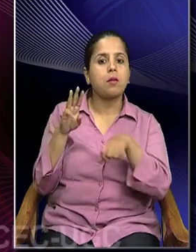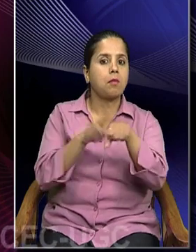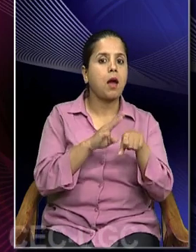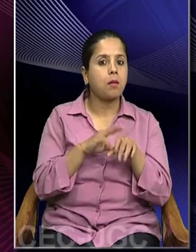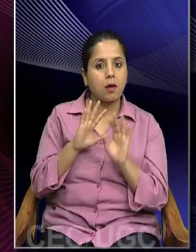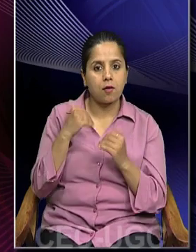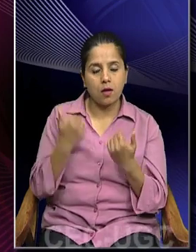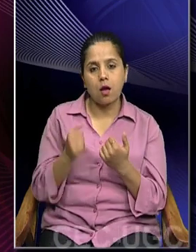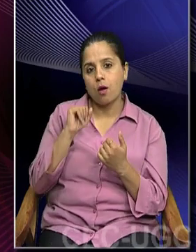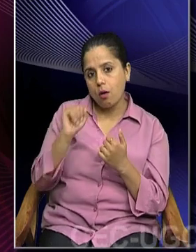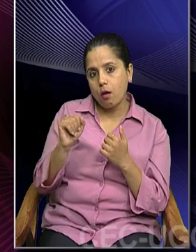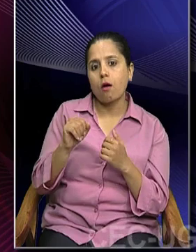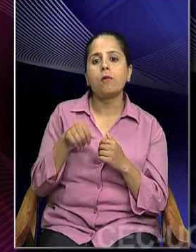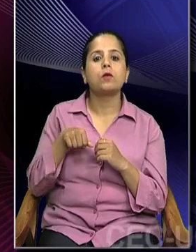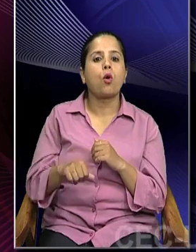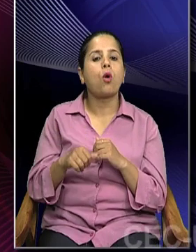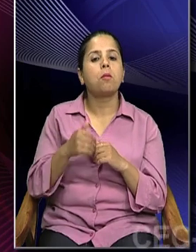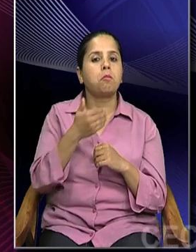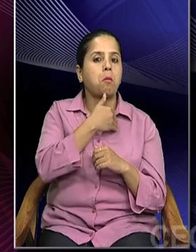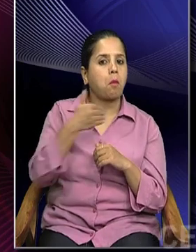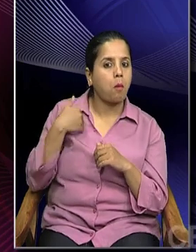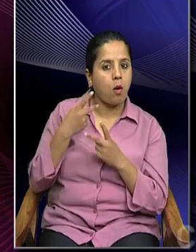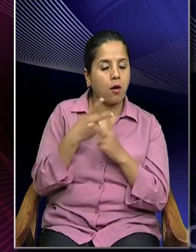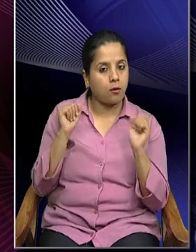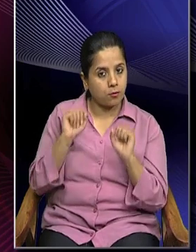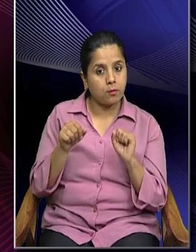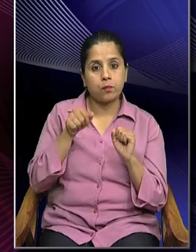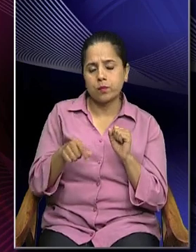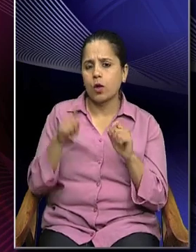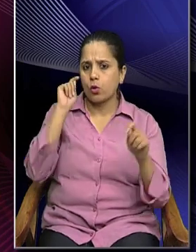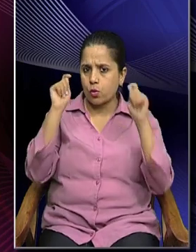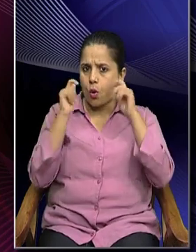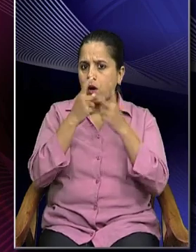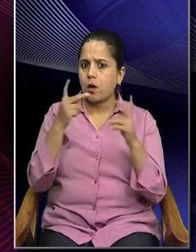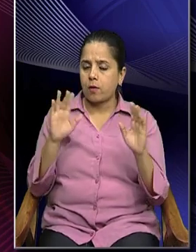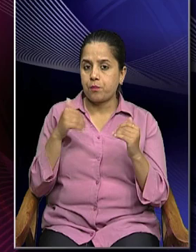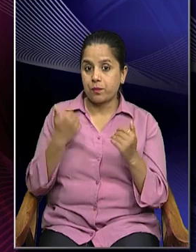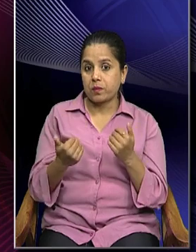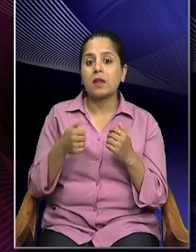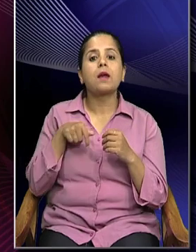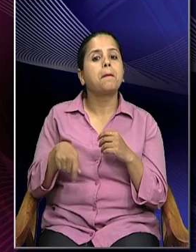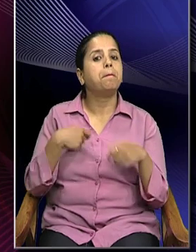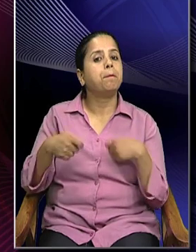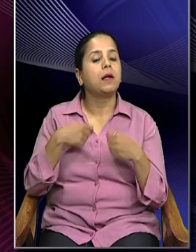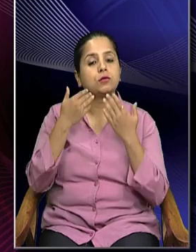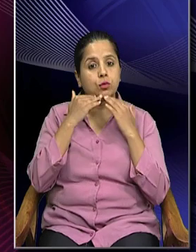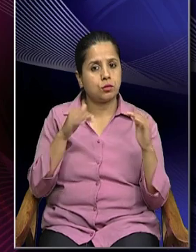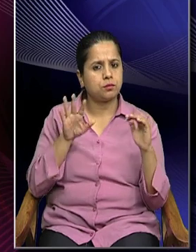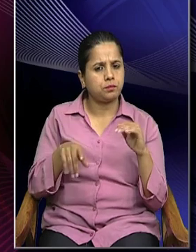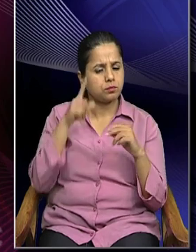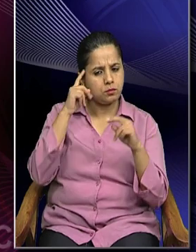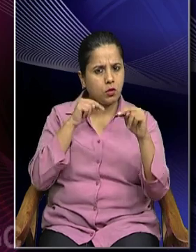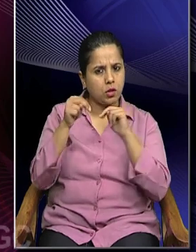of parliament. The role-playing simulations. In the business, students engage in a